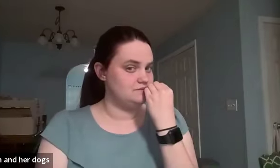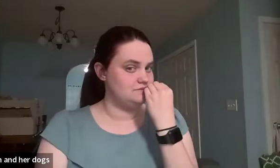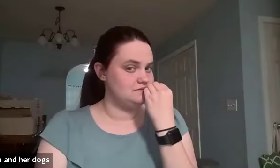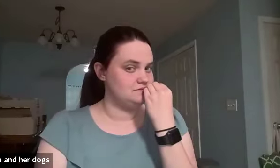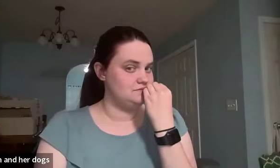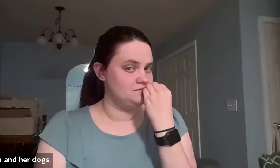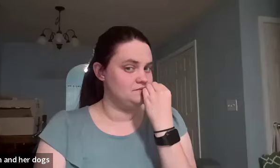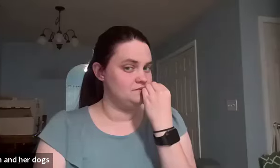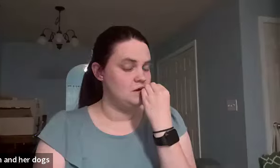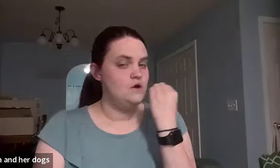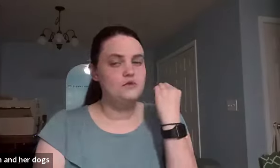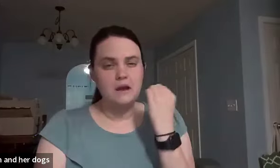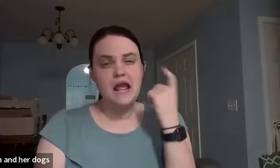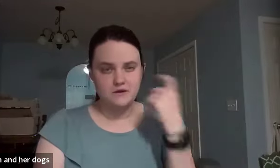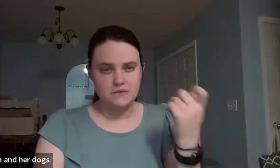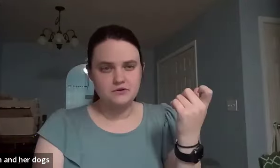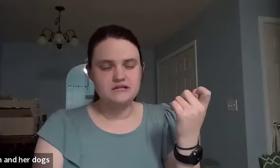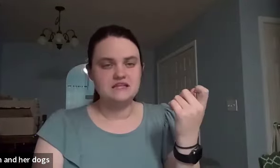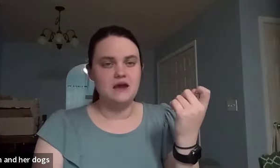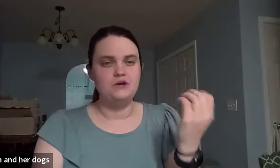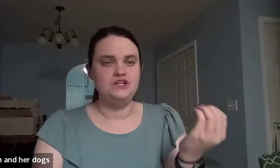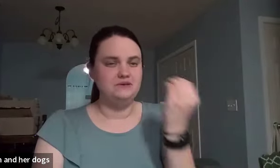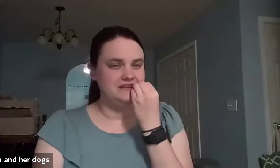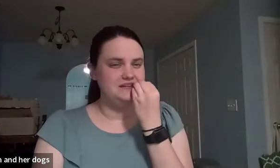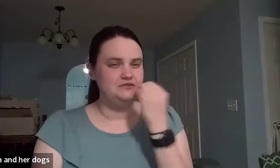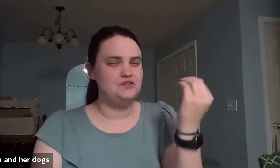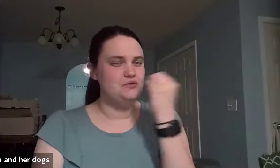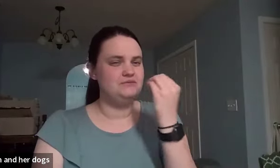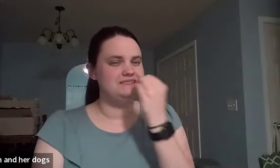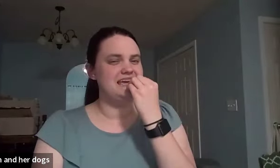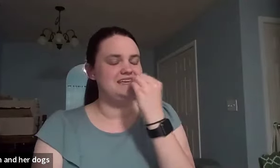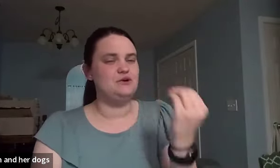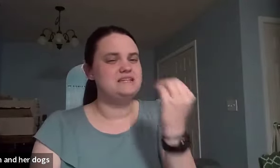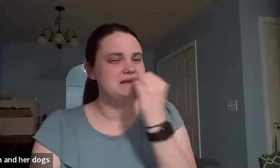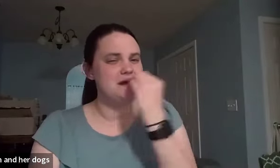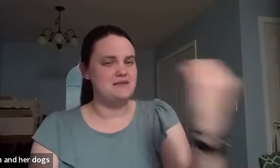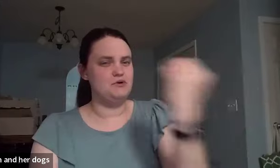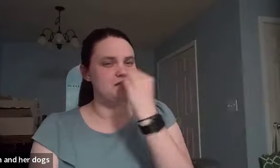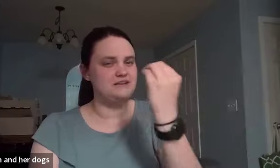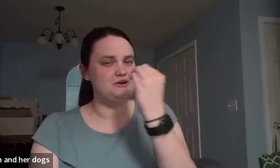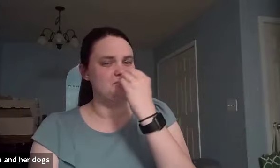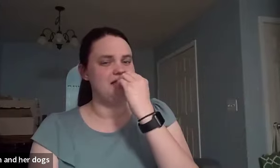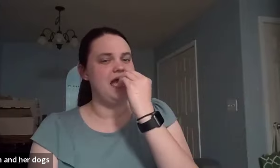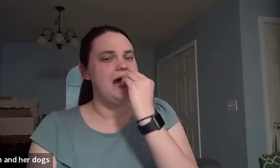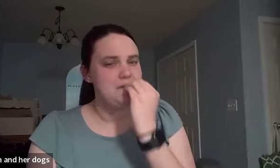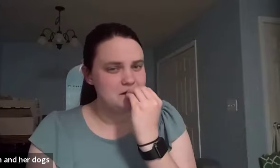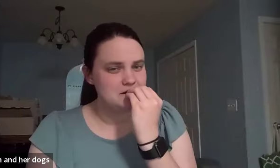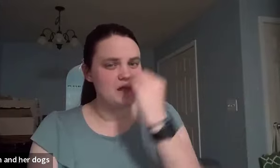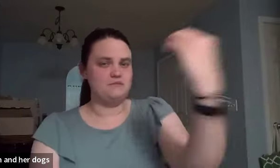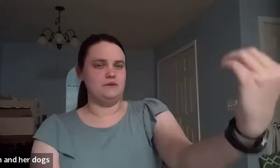1. The way I remember is that when you eat, you don't take a bite and then pull it, like you don't like put it in your mouth and pull